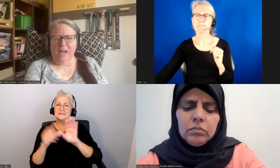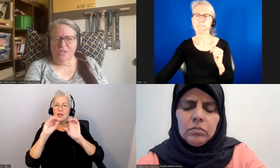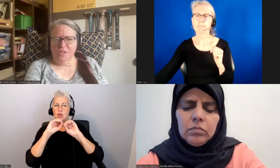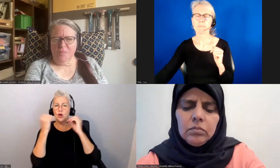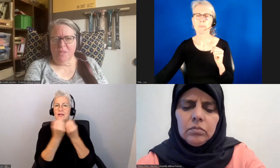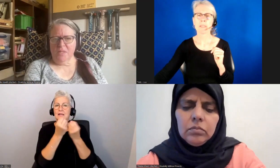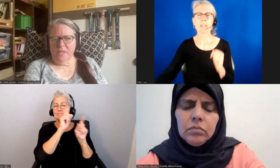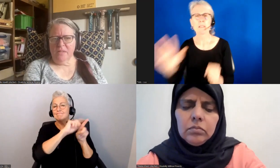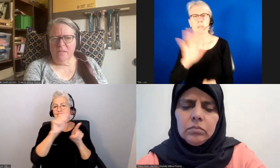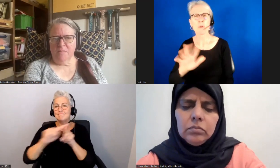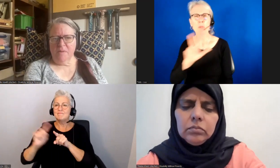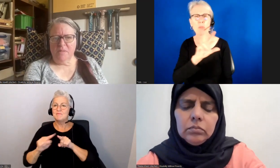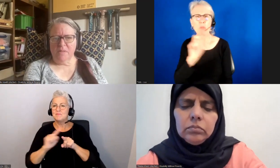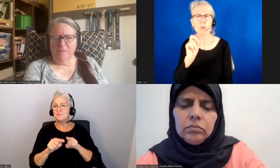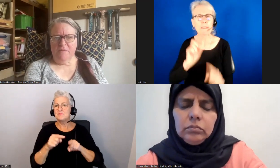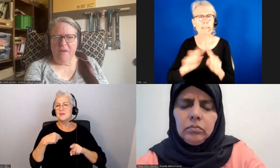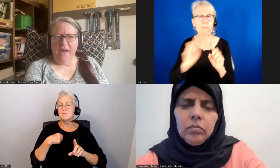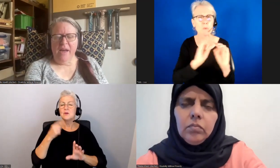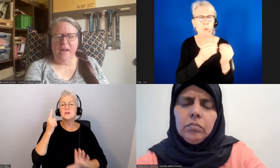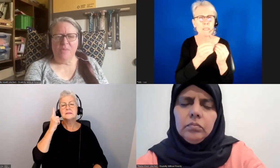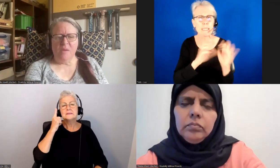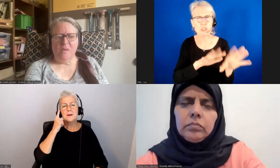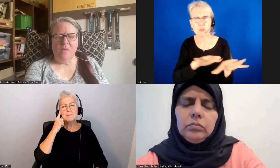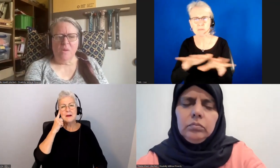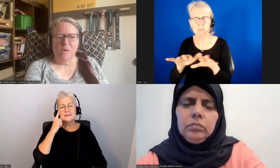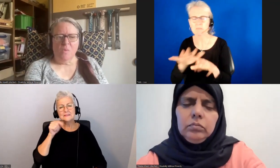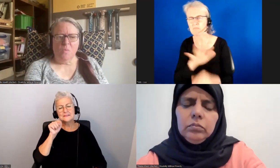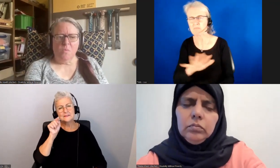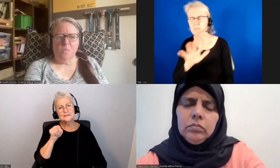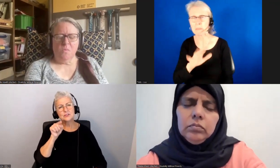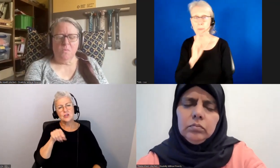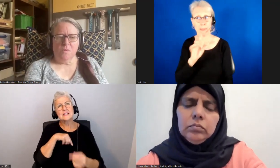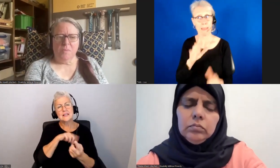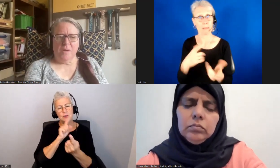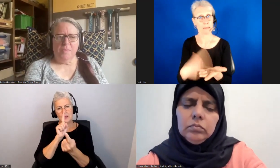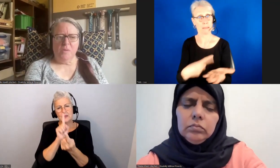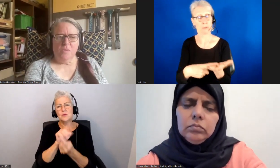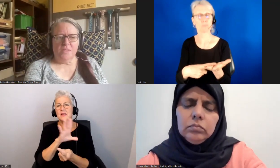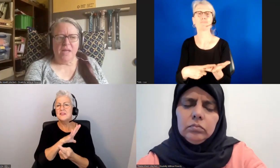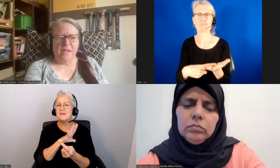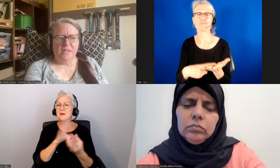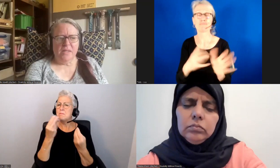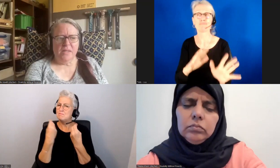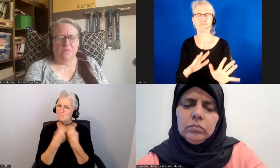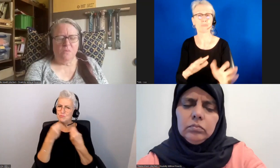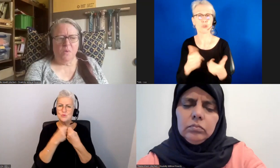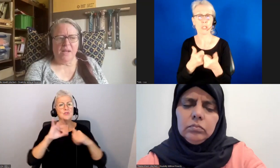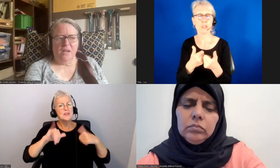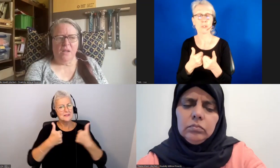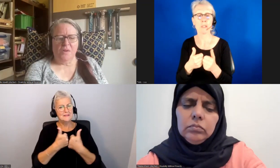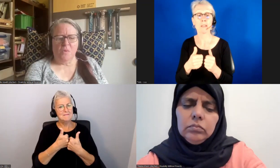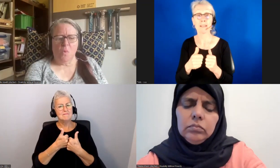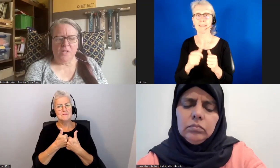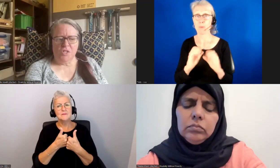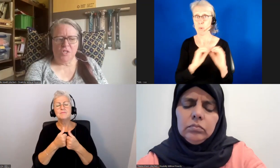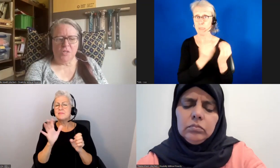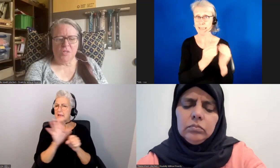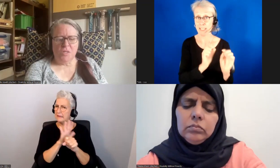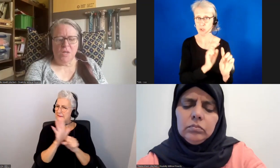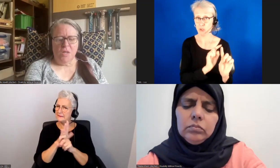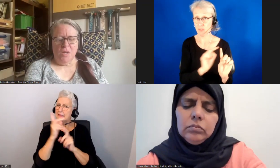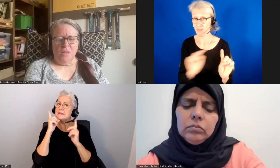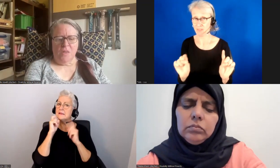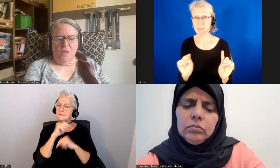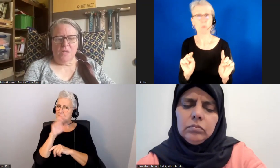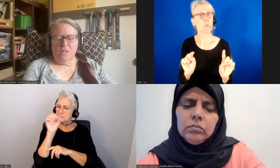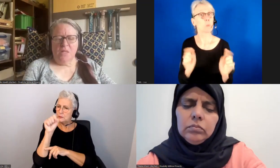a challenging meeting, to be fair. I think the people who attended it, we had a lot of